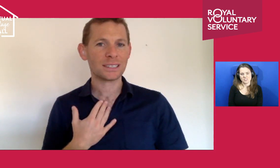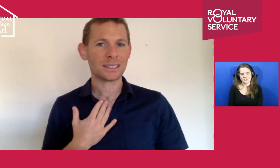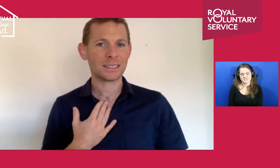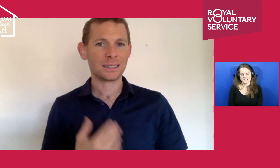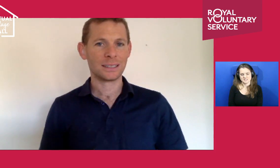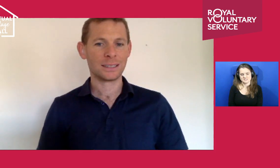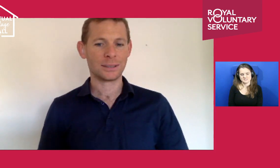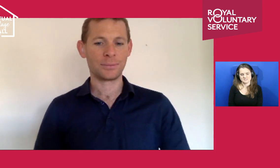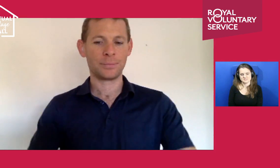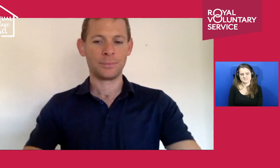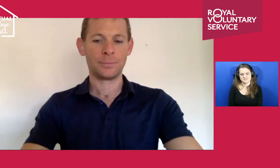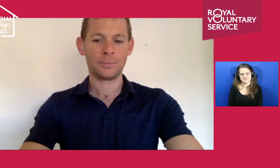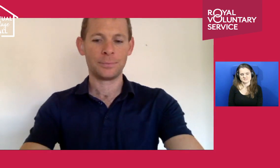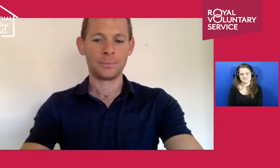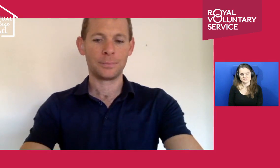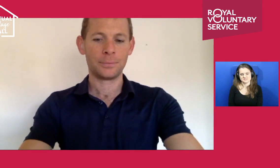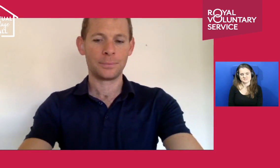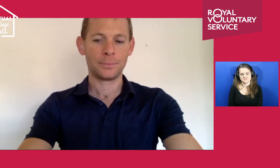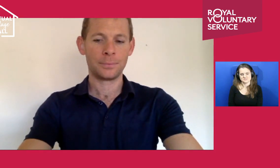Thirsty.